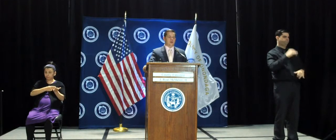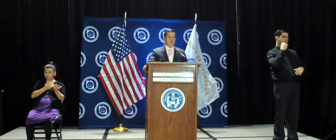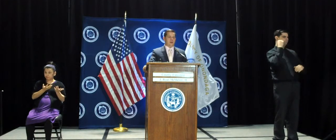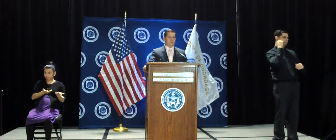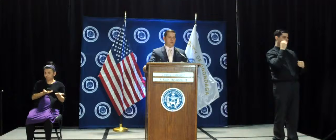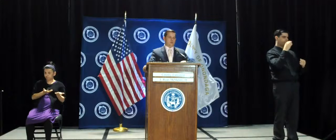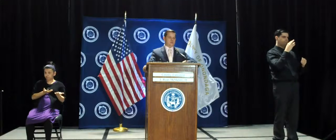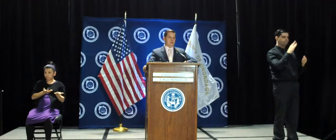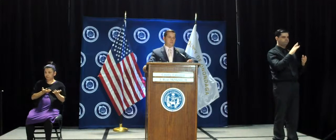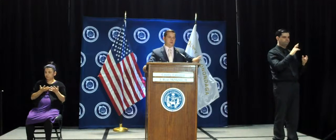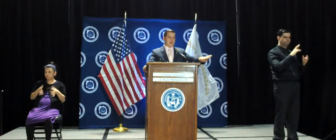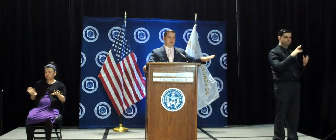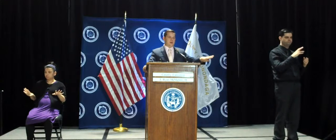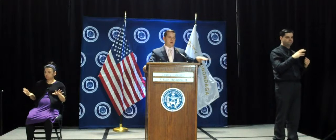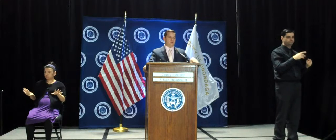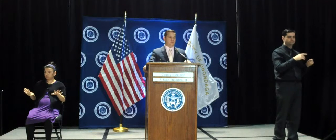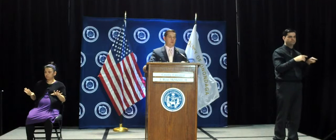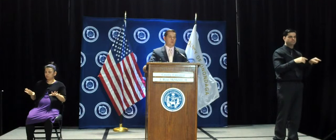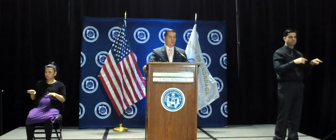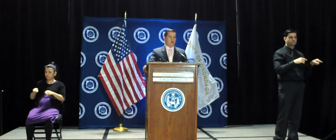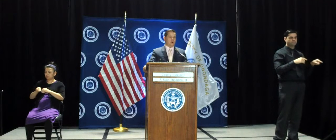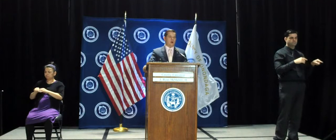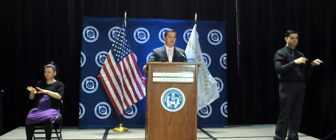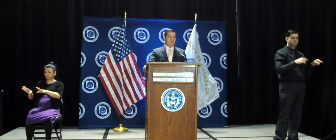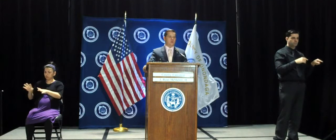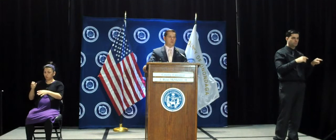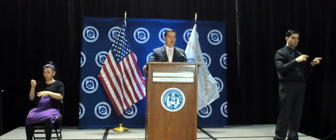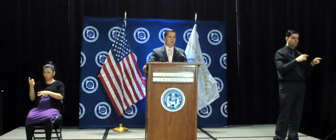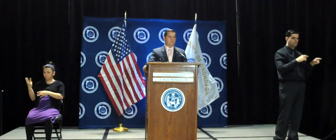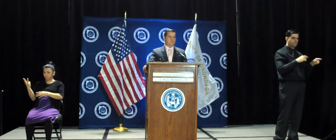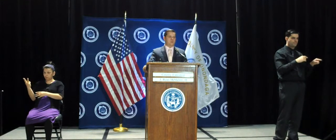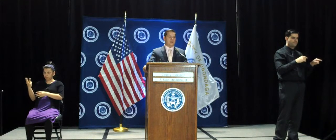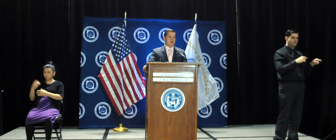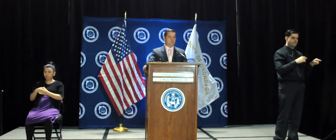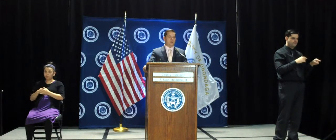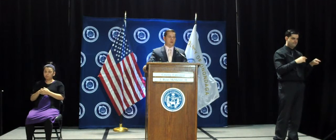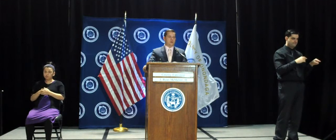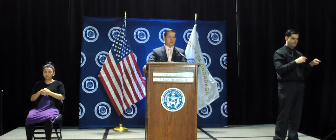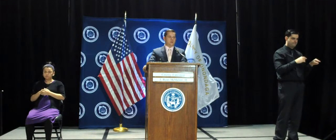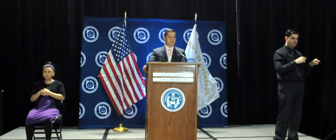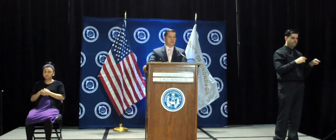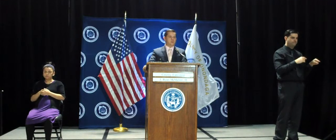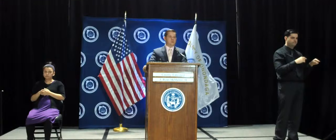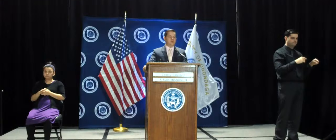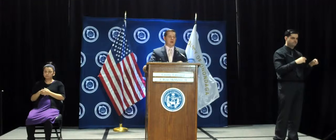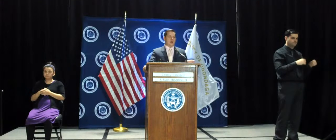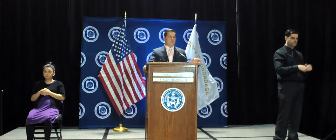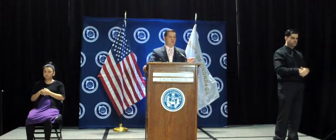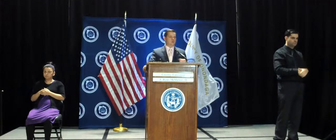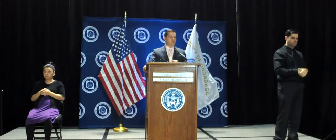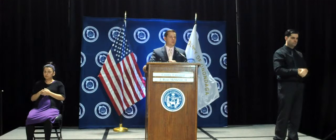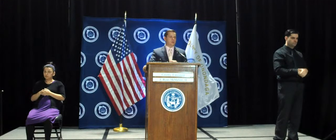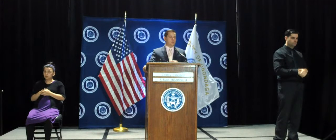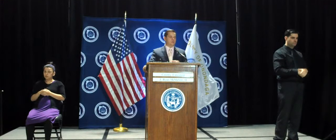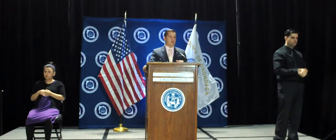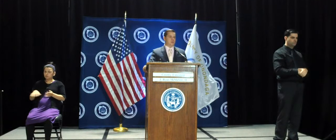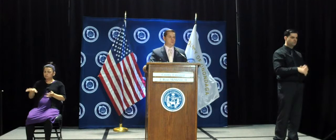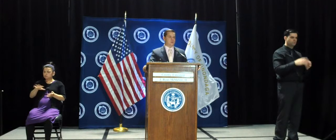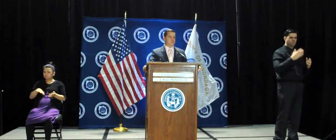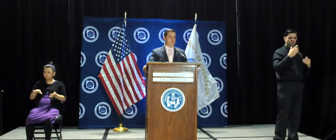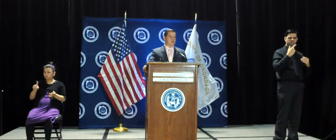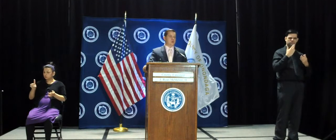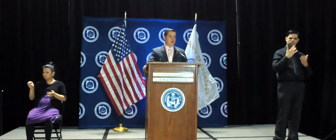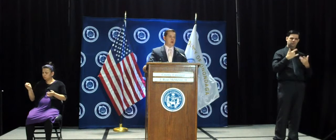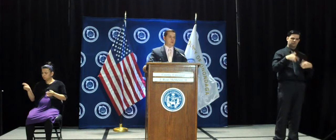there. And then when you separate that narrative, where are you, the data merited yellow zones, how are you doing in those